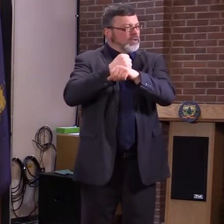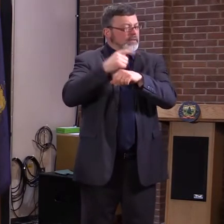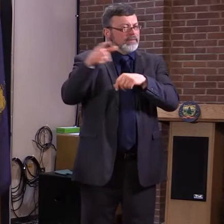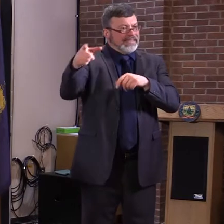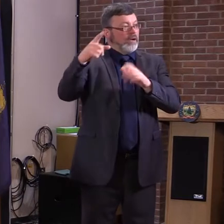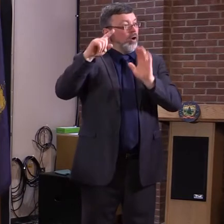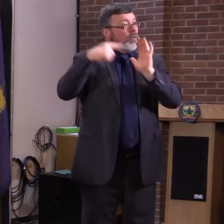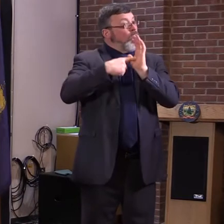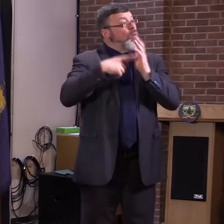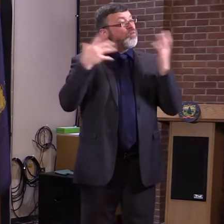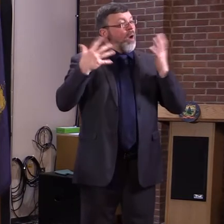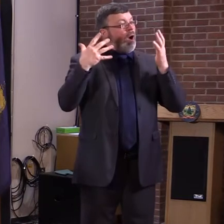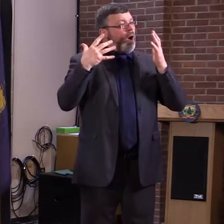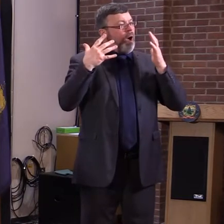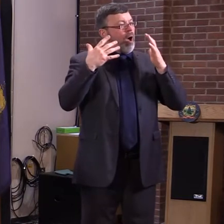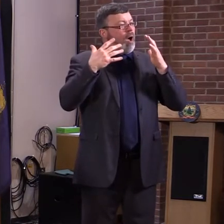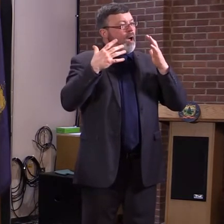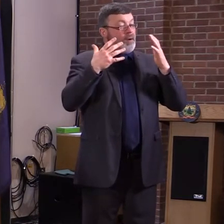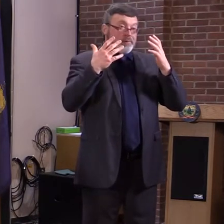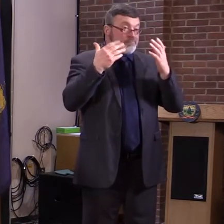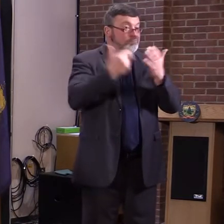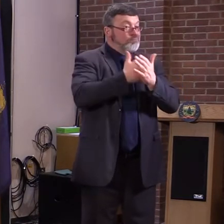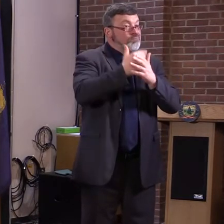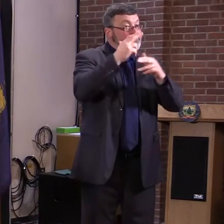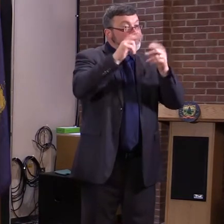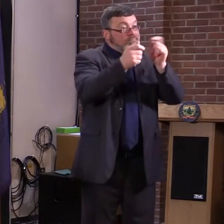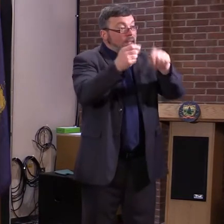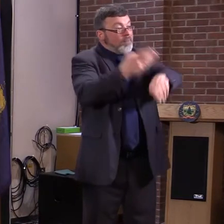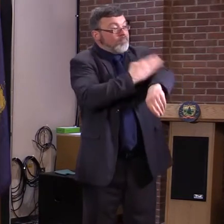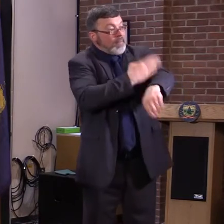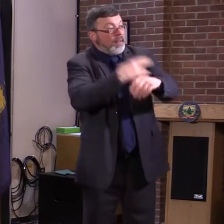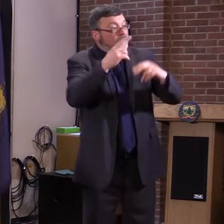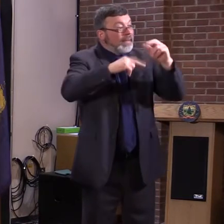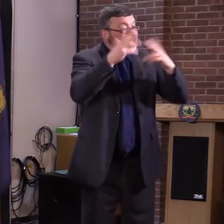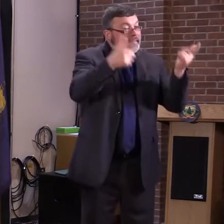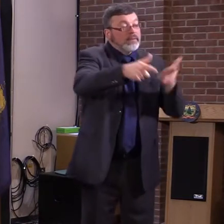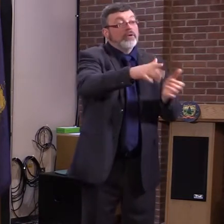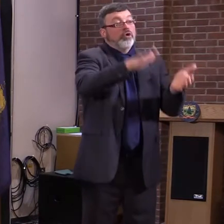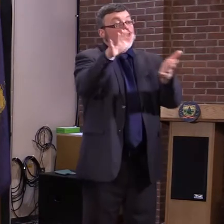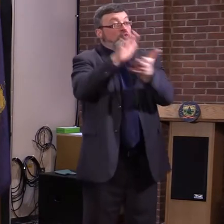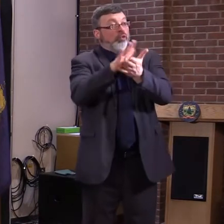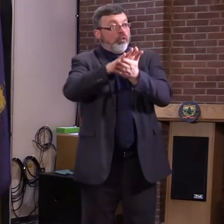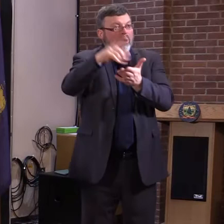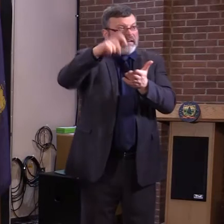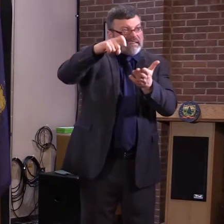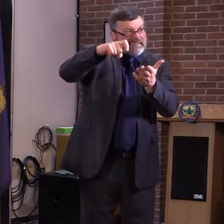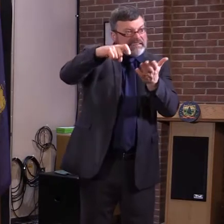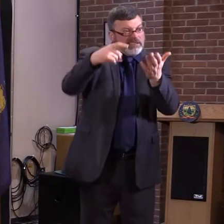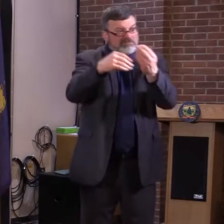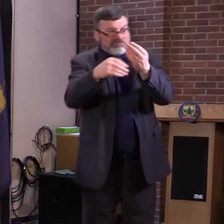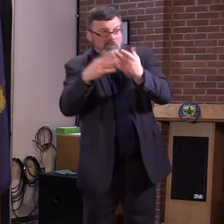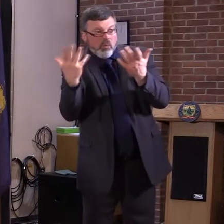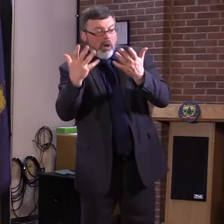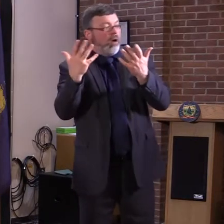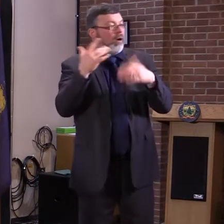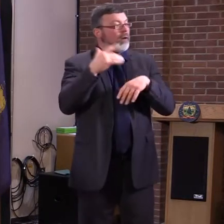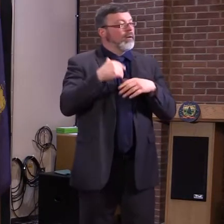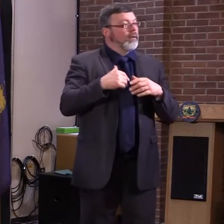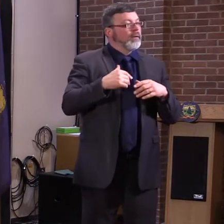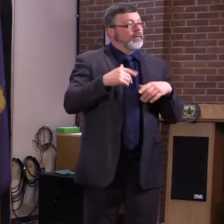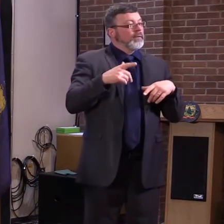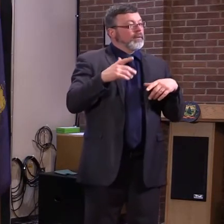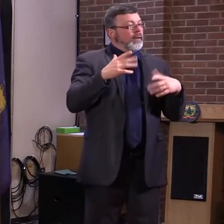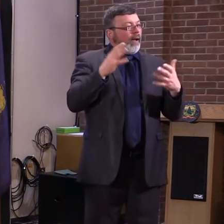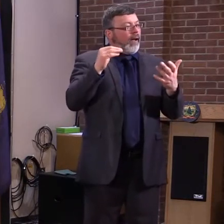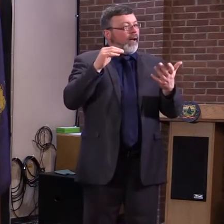buildings. We hope to sort of position them at the district level as opposed to the school level. That cuts down on the points of contact interface from a